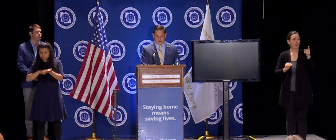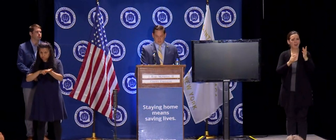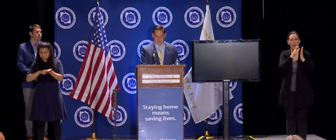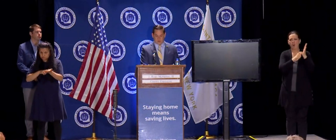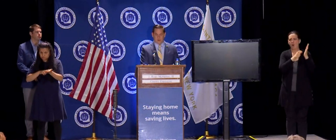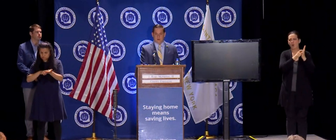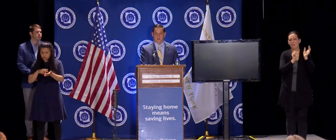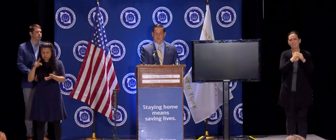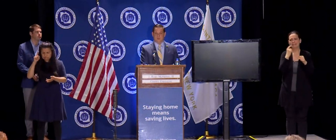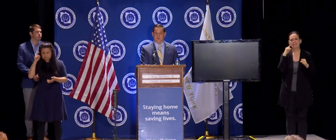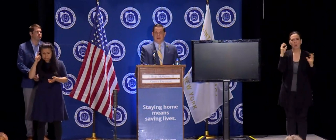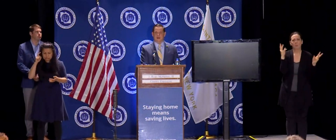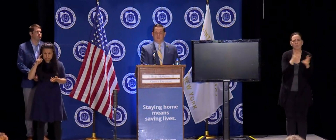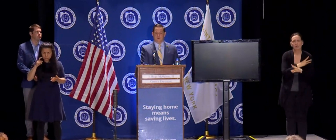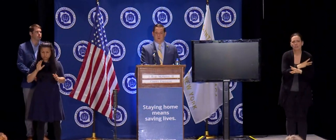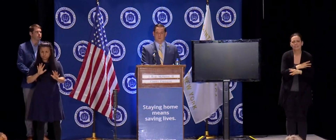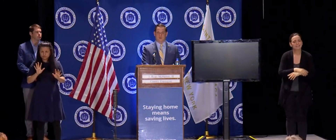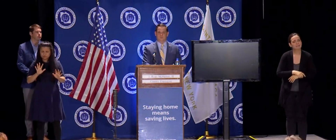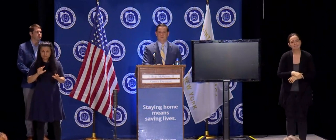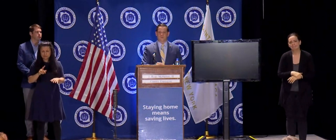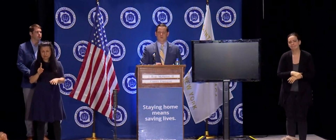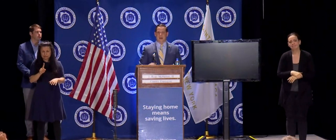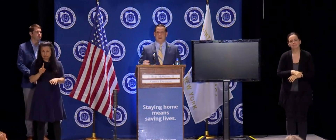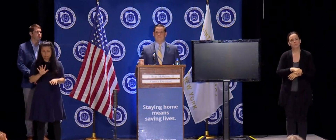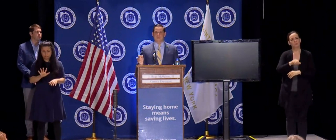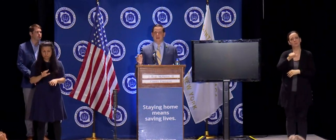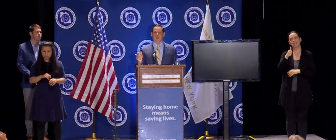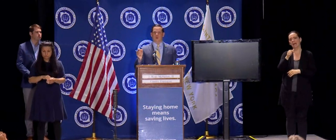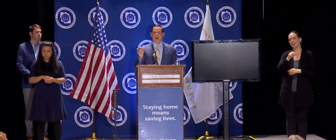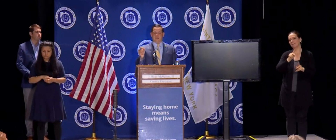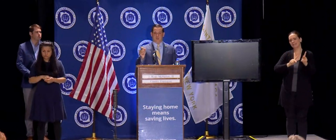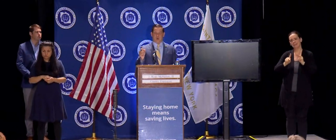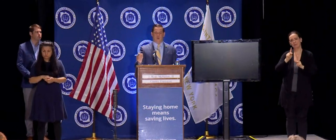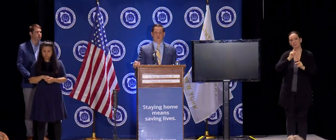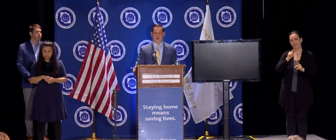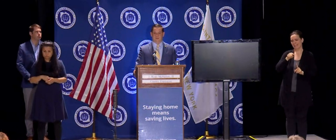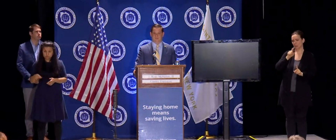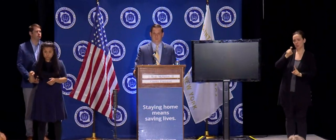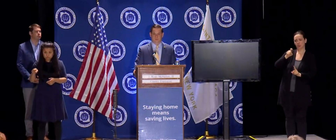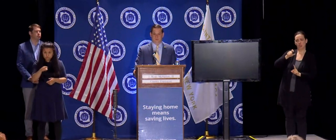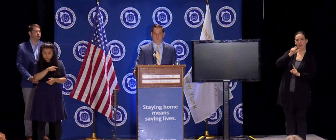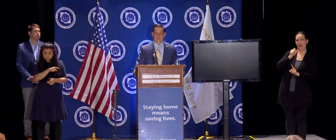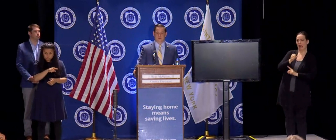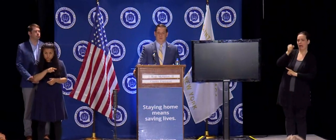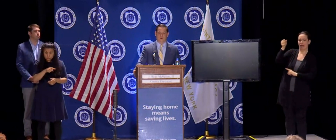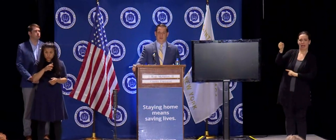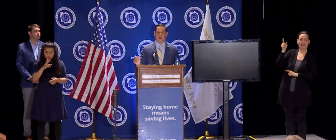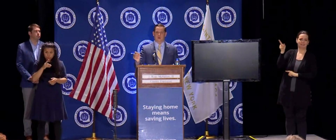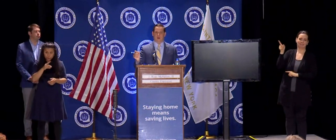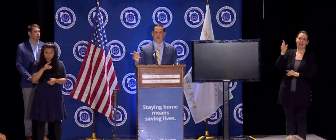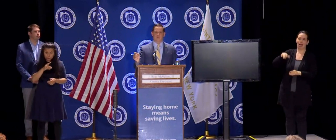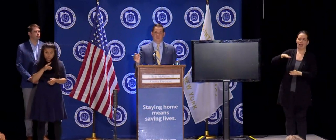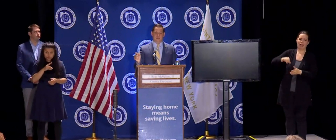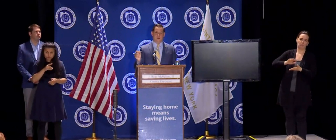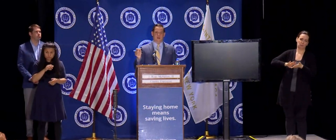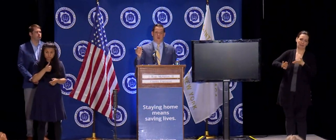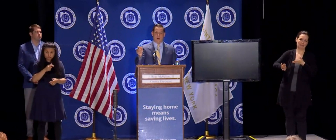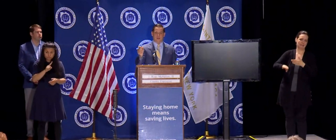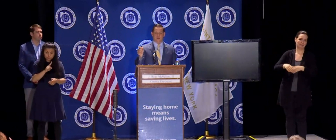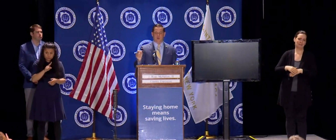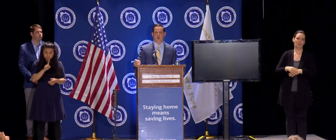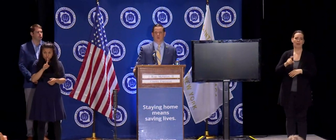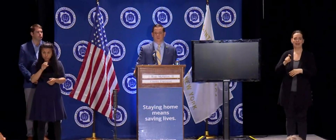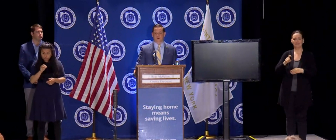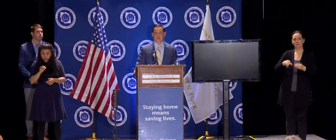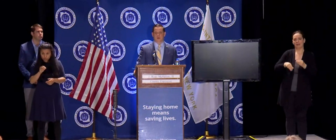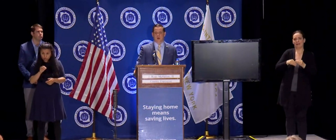is, out of this number, there's 10 individuals that can't go back to their homes yet. So they count in our numbers until they can go